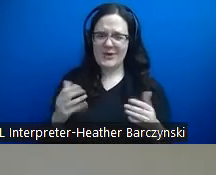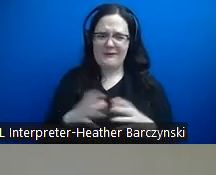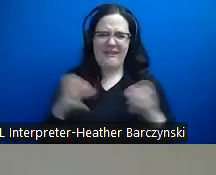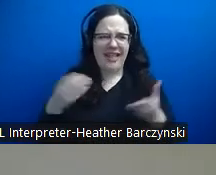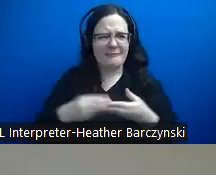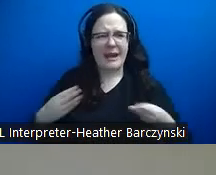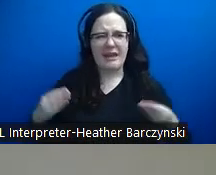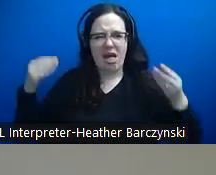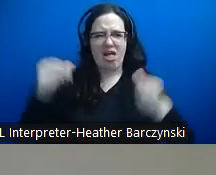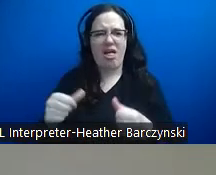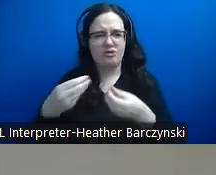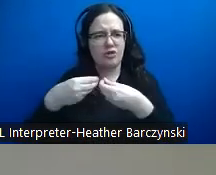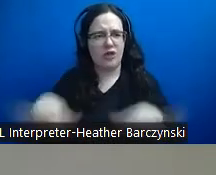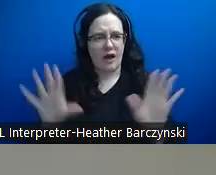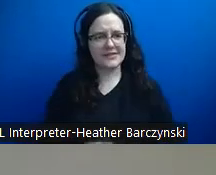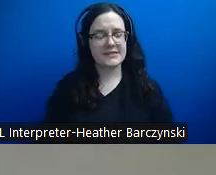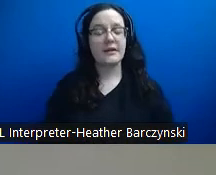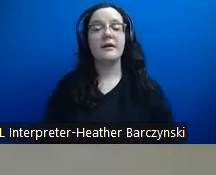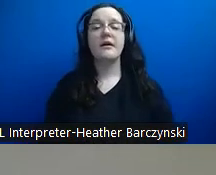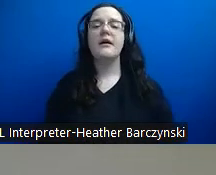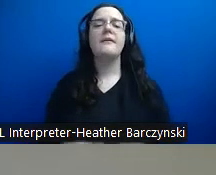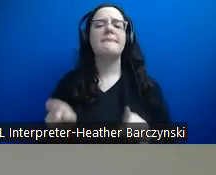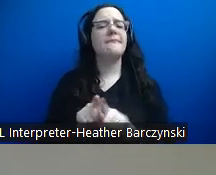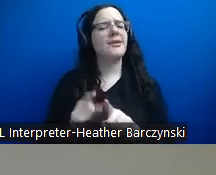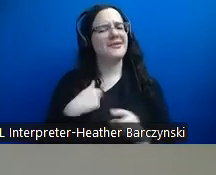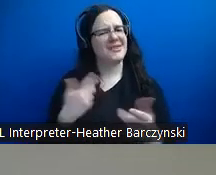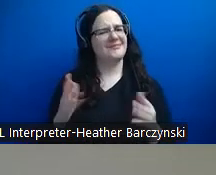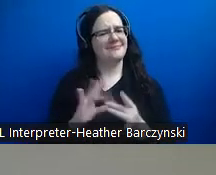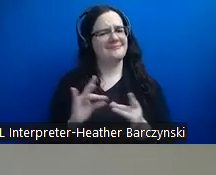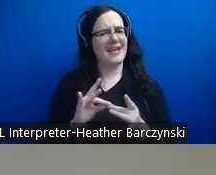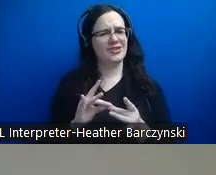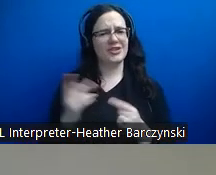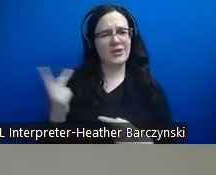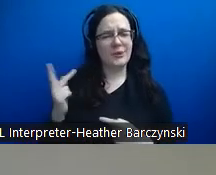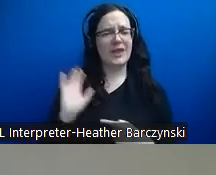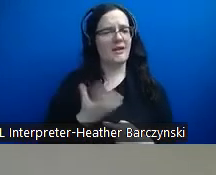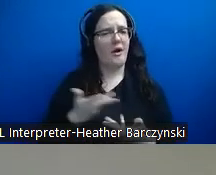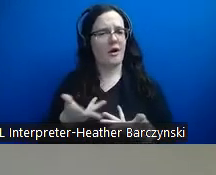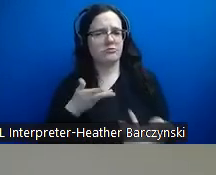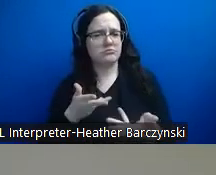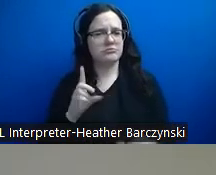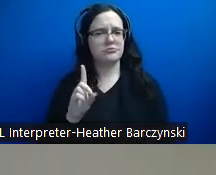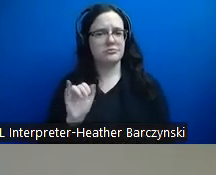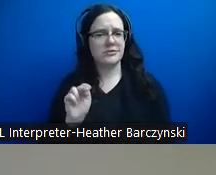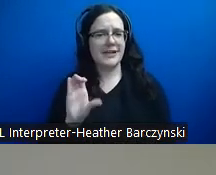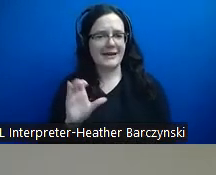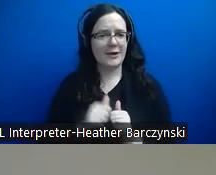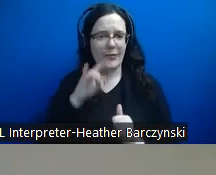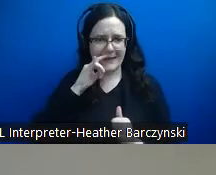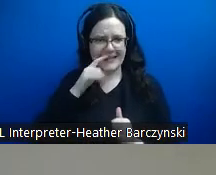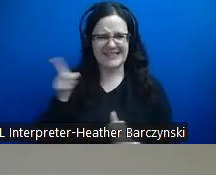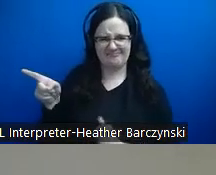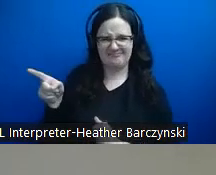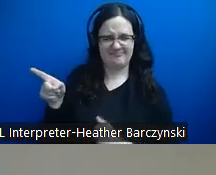was also, like I mentioned, I mean, the dynamic that we had with our kids, you know, he seemed very irritable with